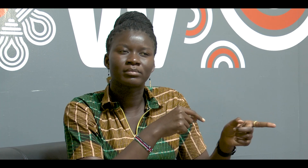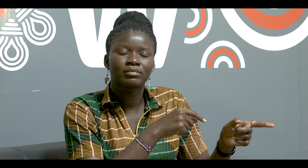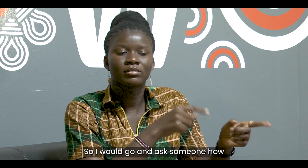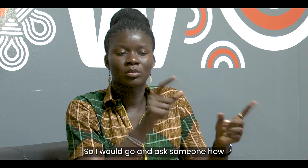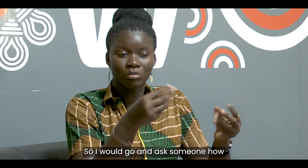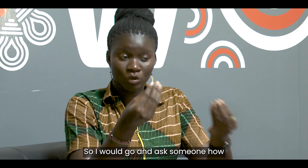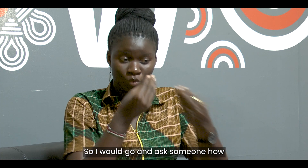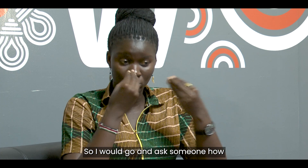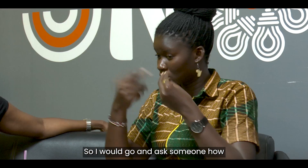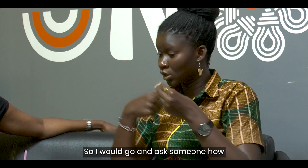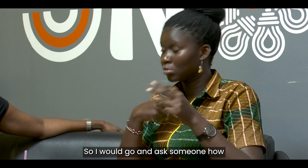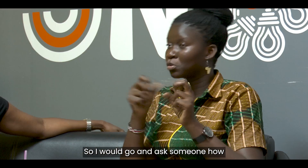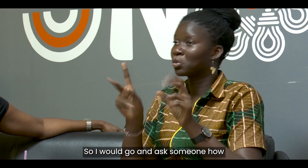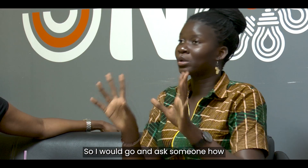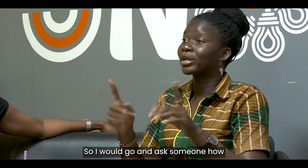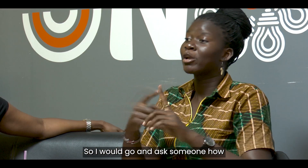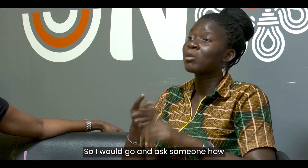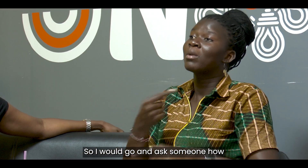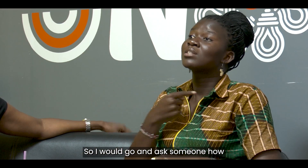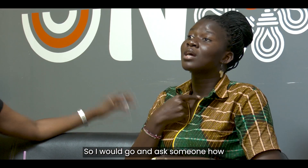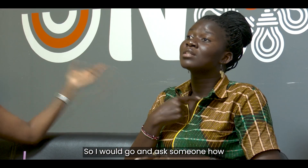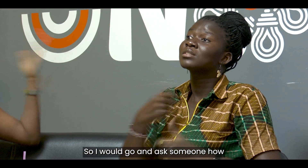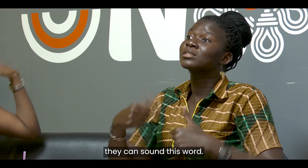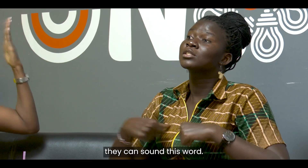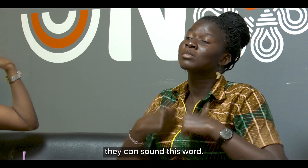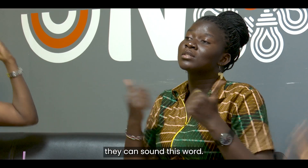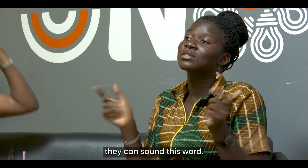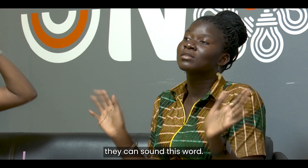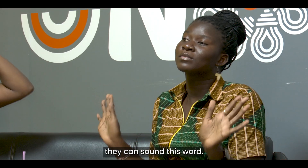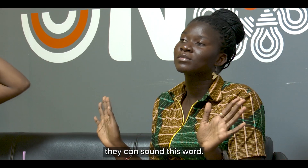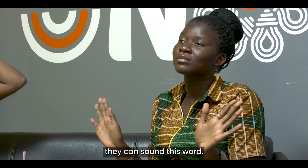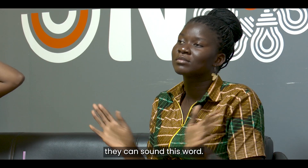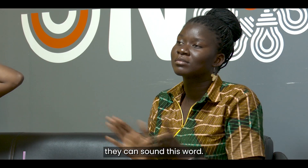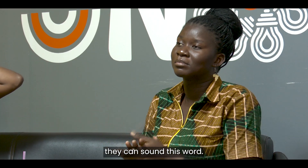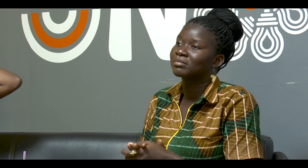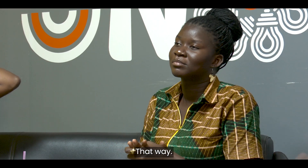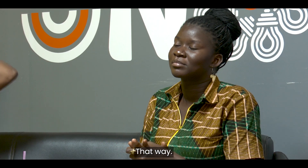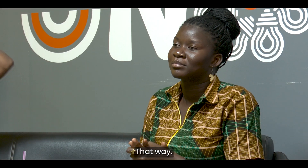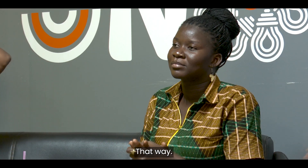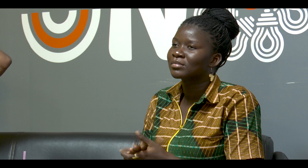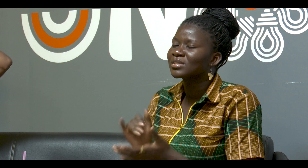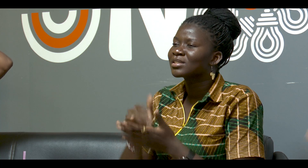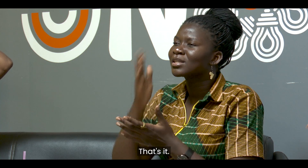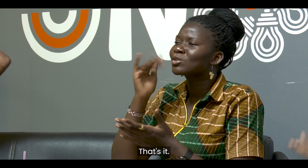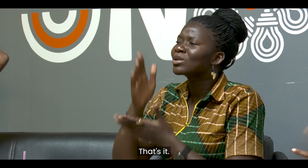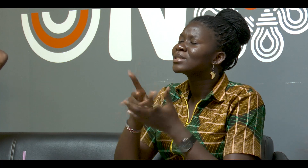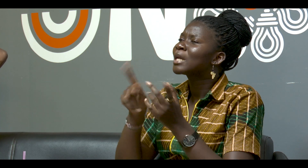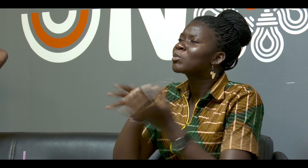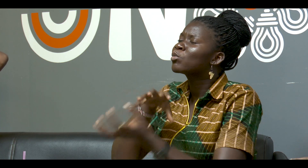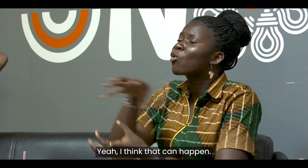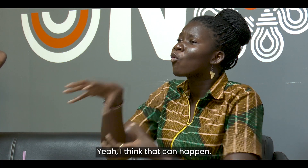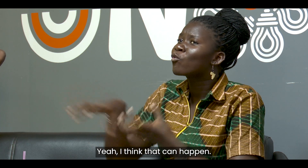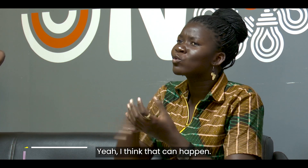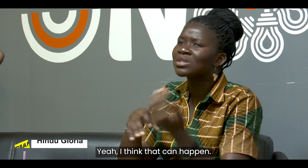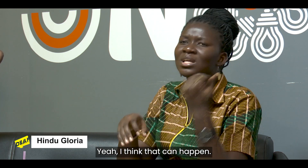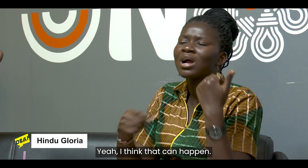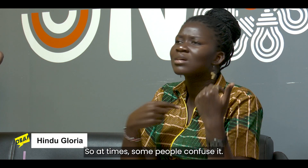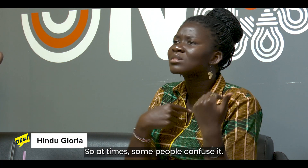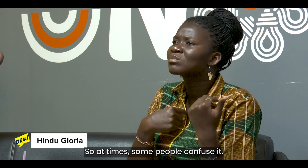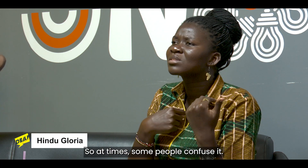So I would go and ask someone on how they can sound this word in that way. That's it. Yeah, I think that can happen. So at times actually